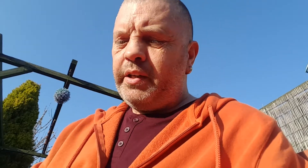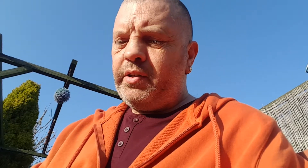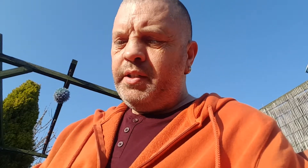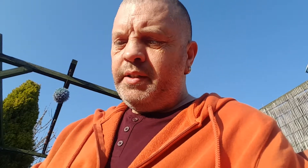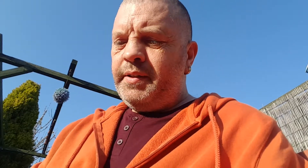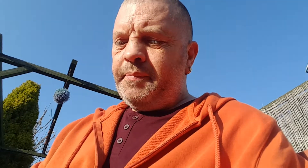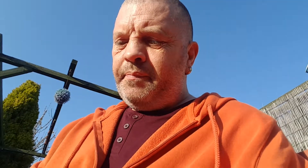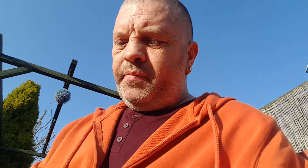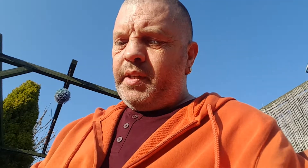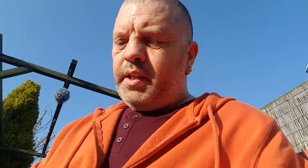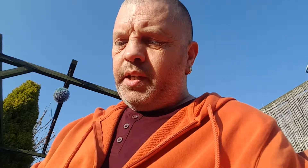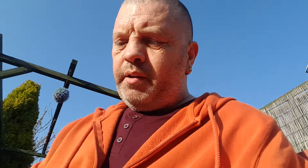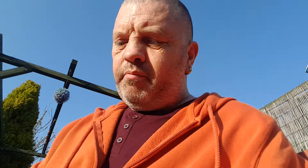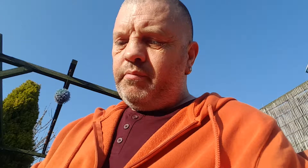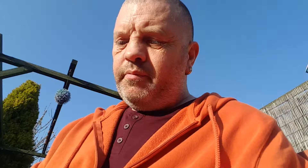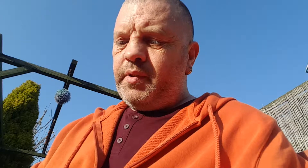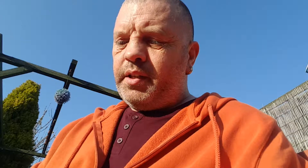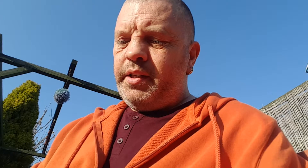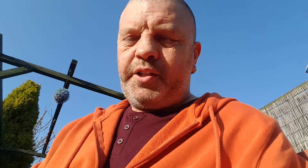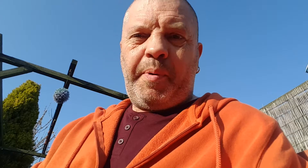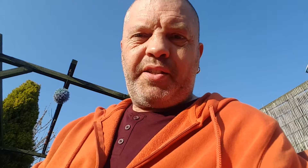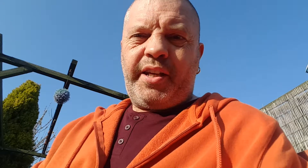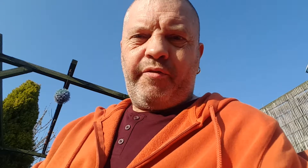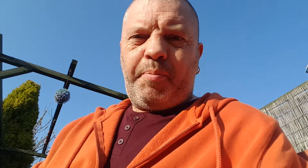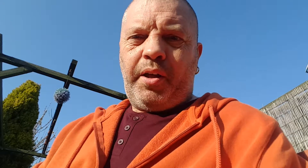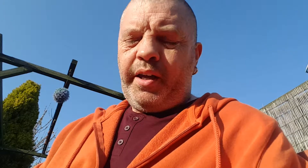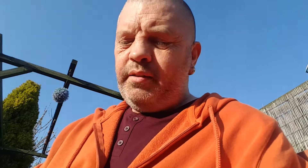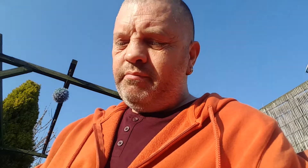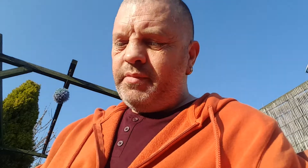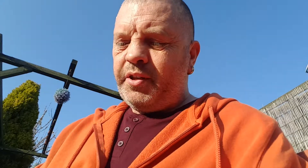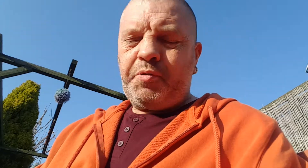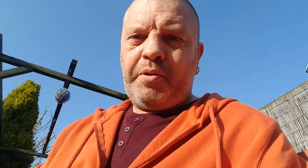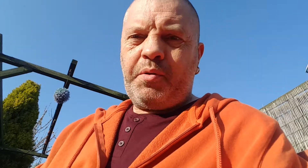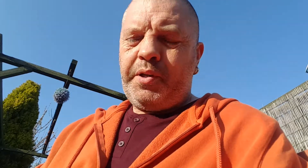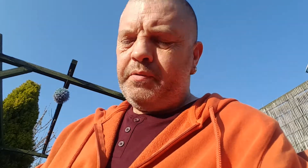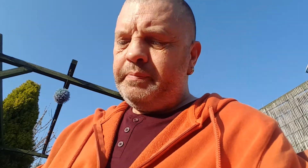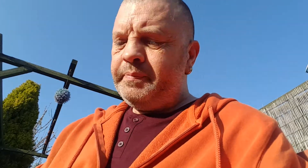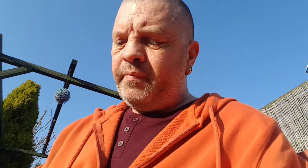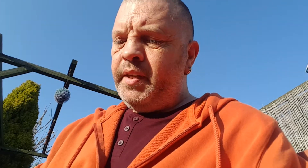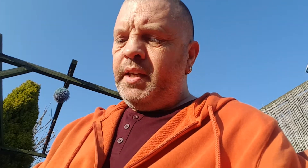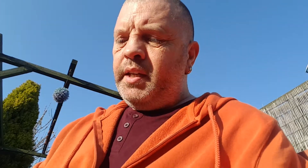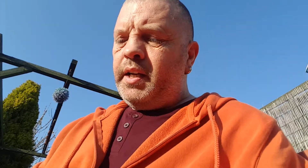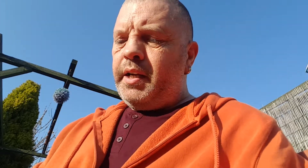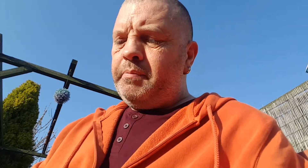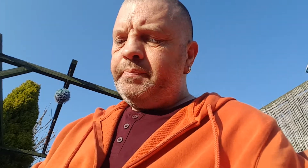and I didn't expect to get a reply. I don't suppose I will.